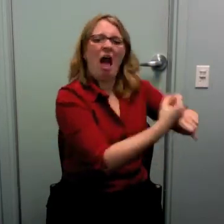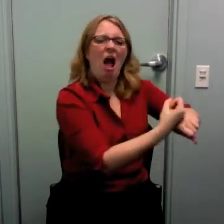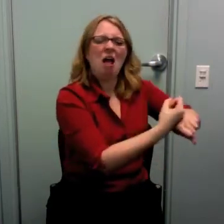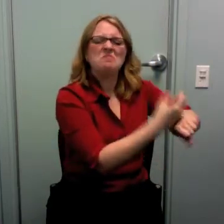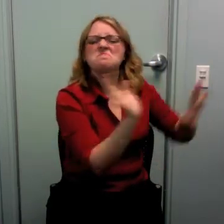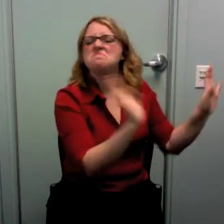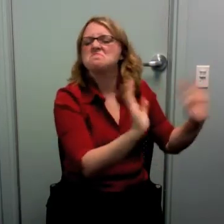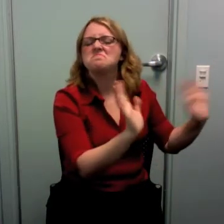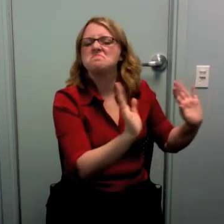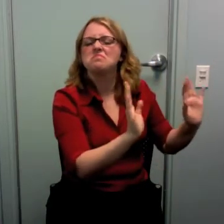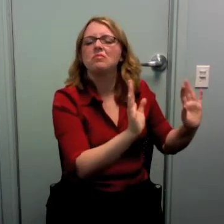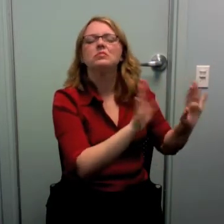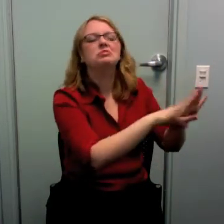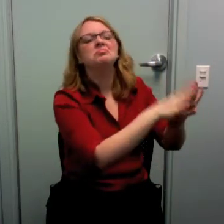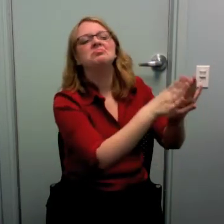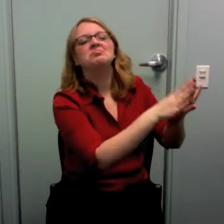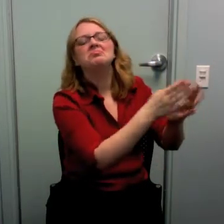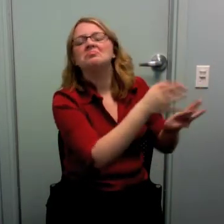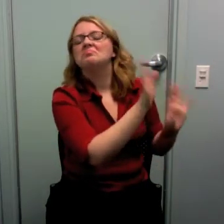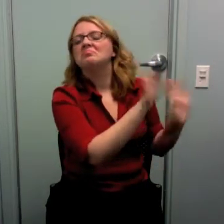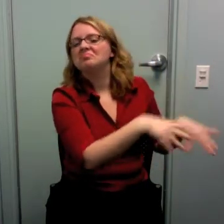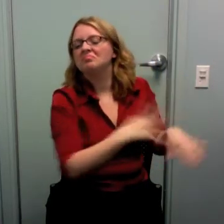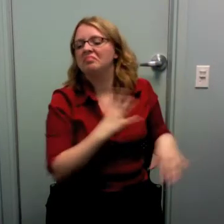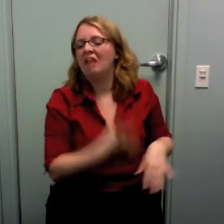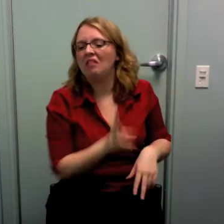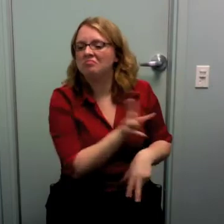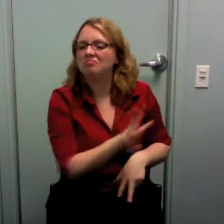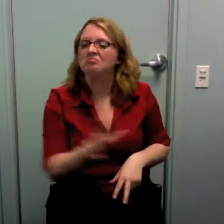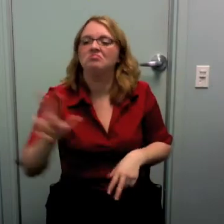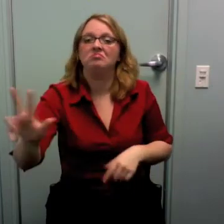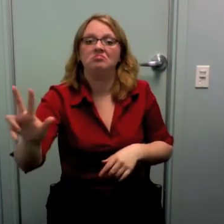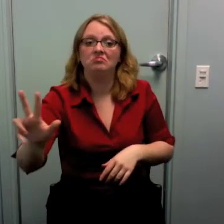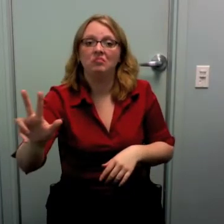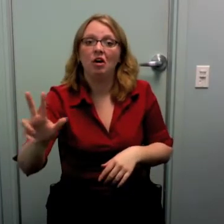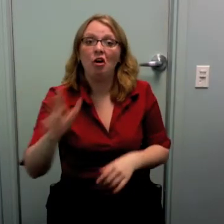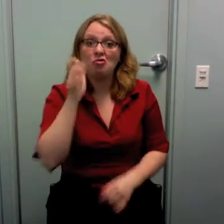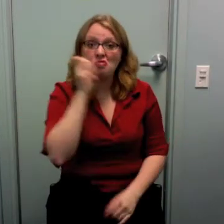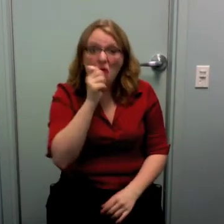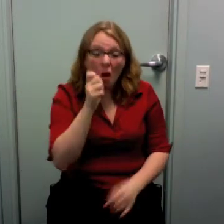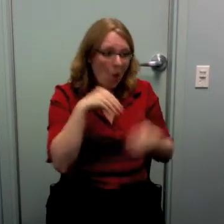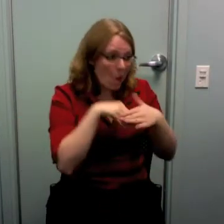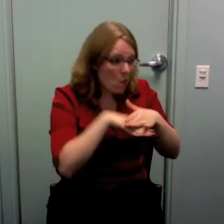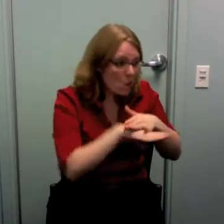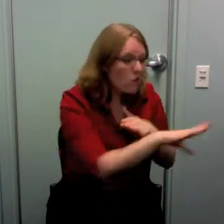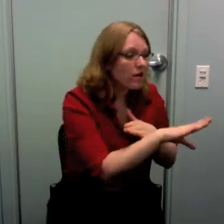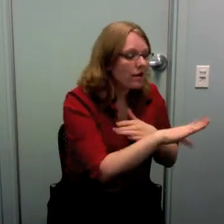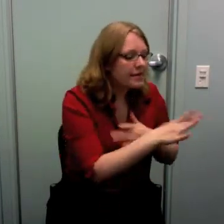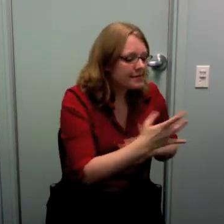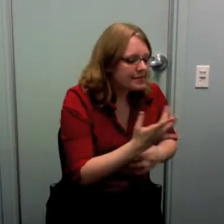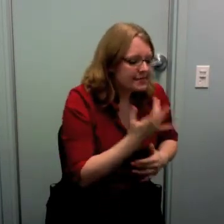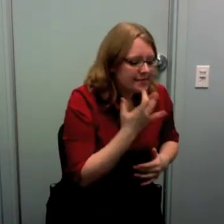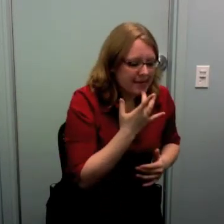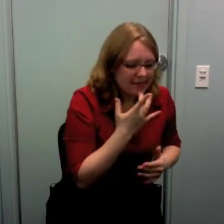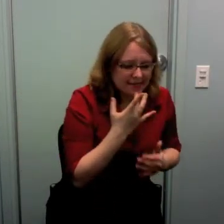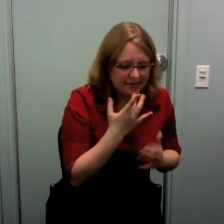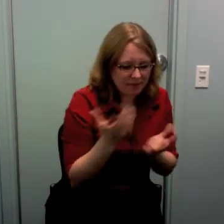Goldilocks went inside. First she tasted the porridge of the great huge bear, and that was far too hot for